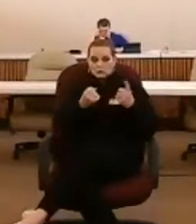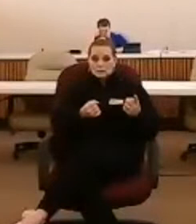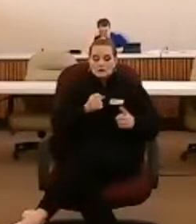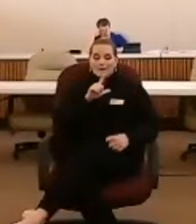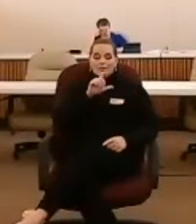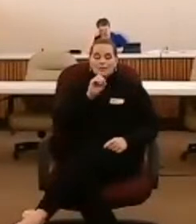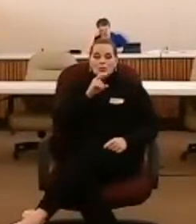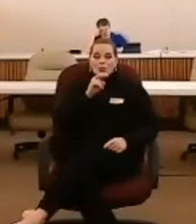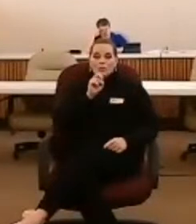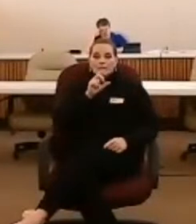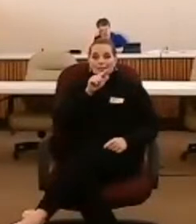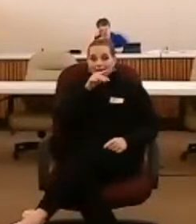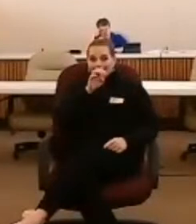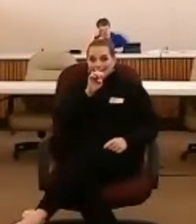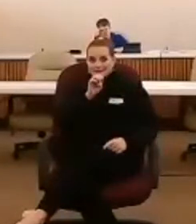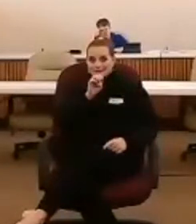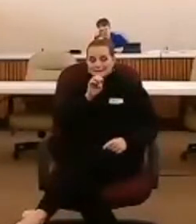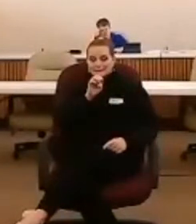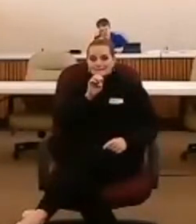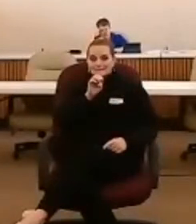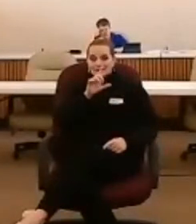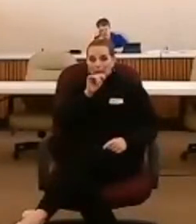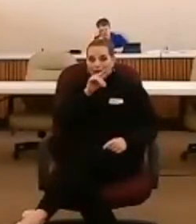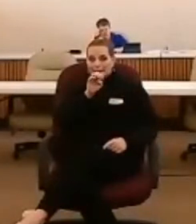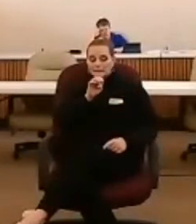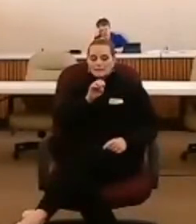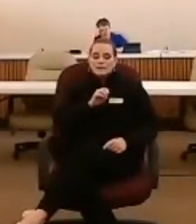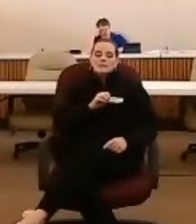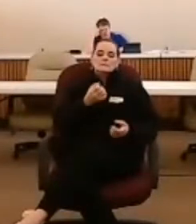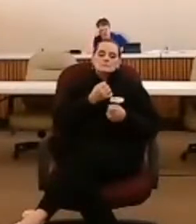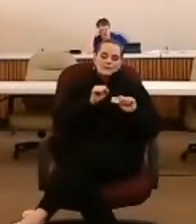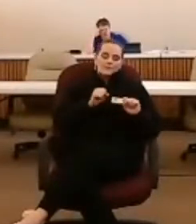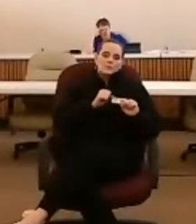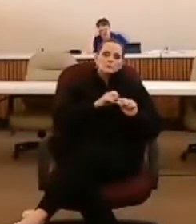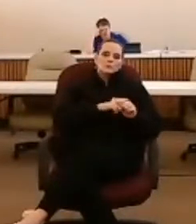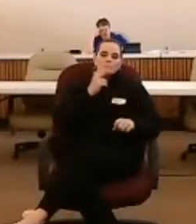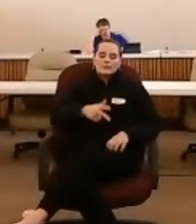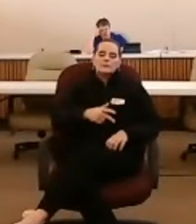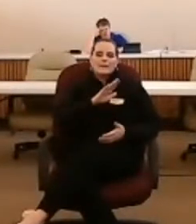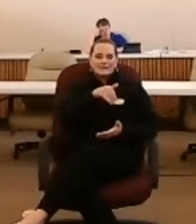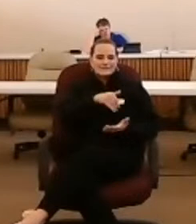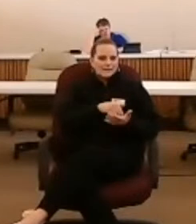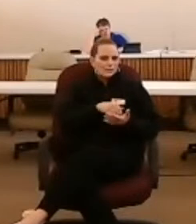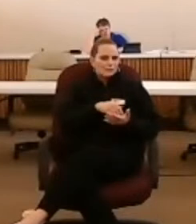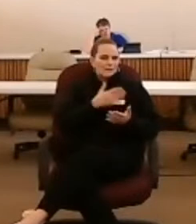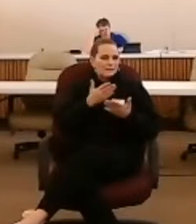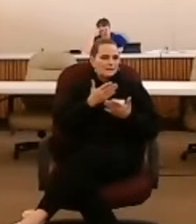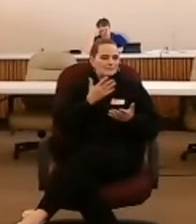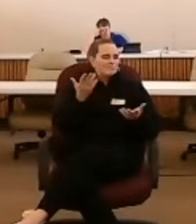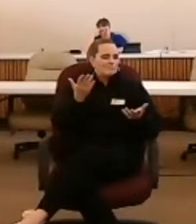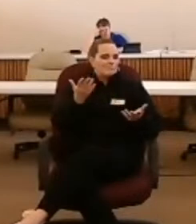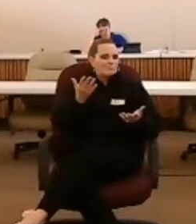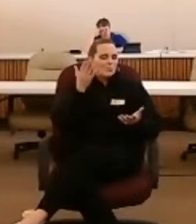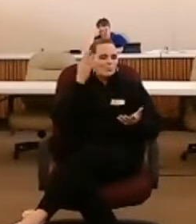Lovelace Lane where it's safer to park in the center than it is around the outside perimeter?